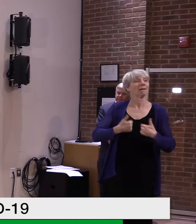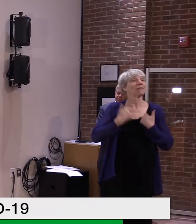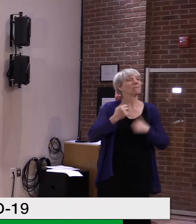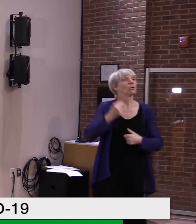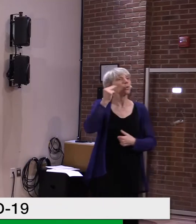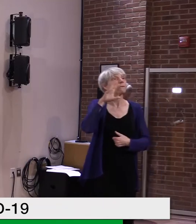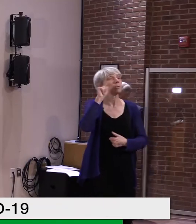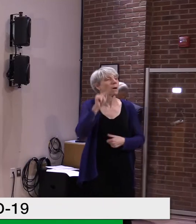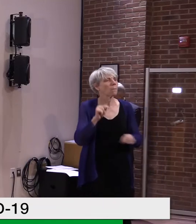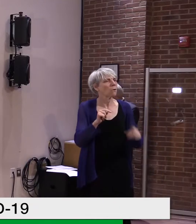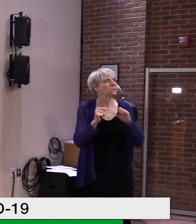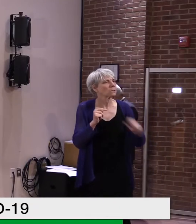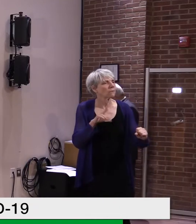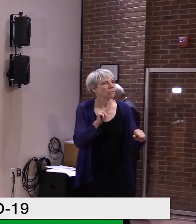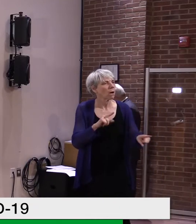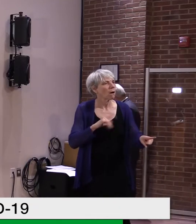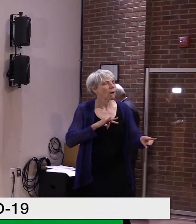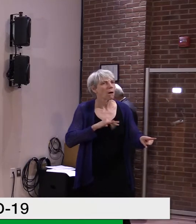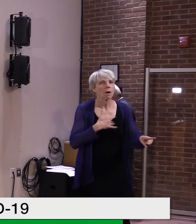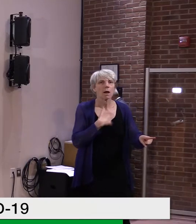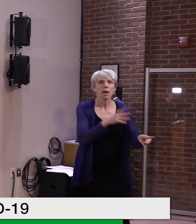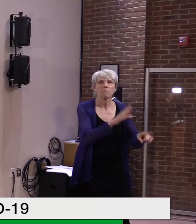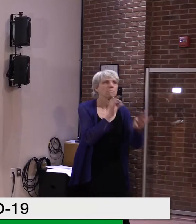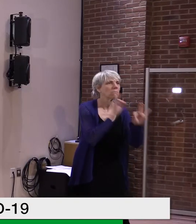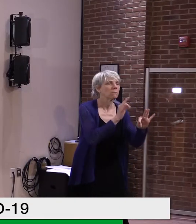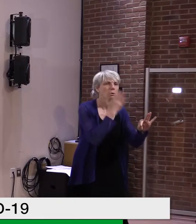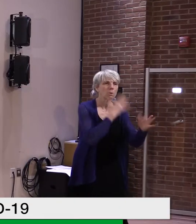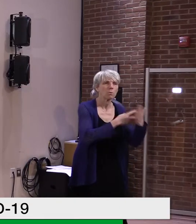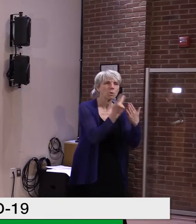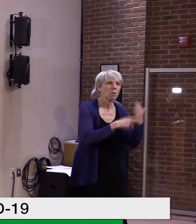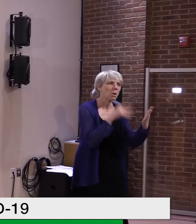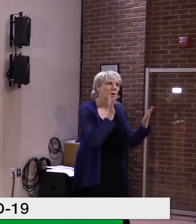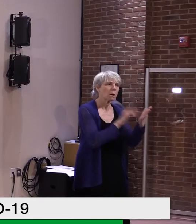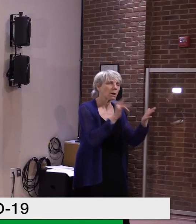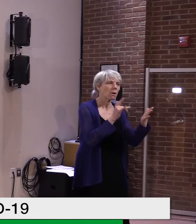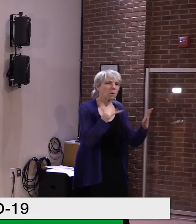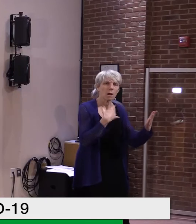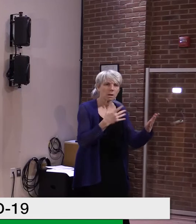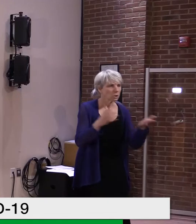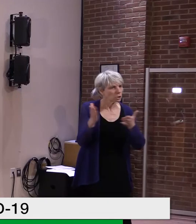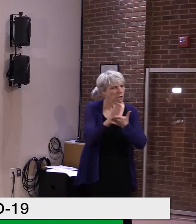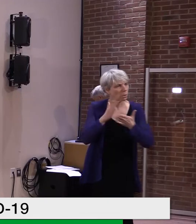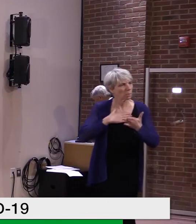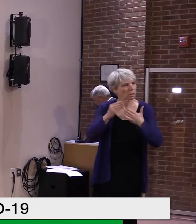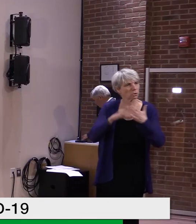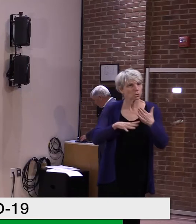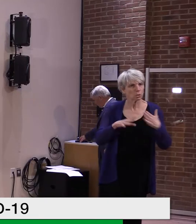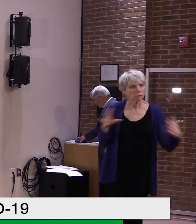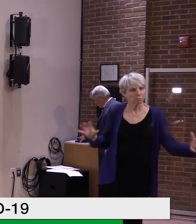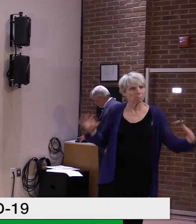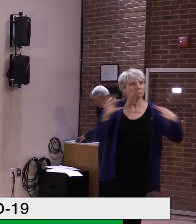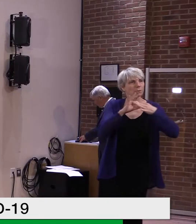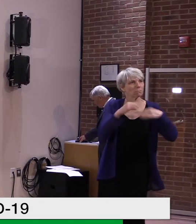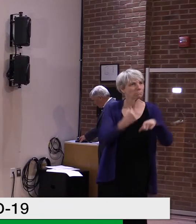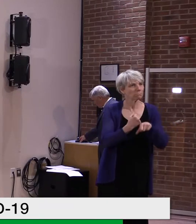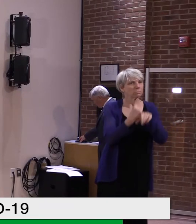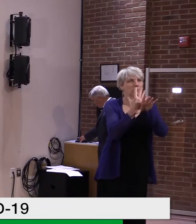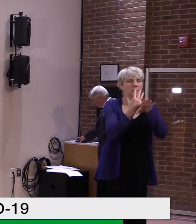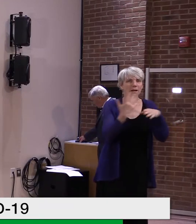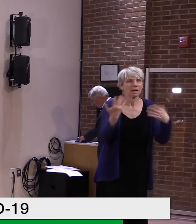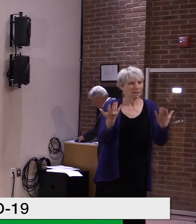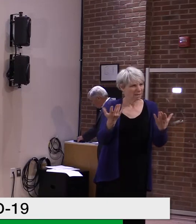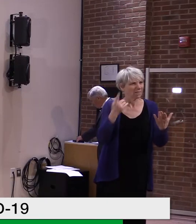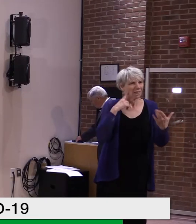be able to have instruction in a smaller rural community to access that. So I